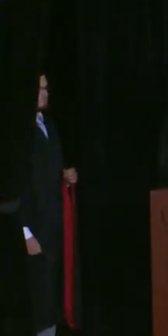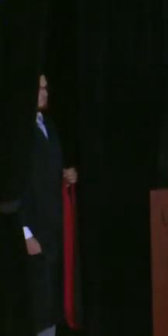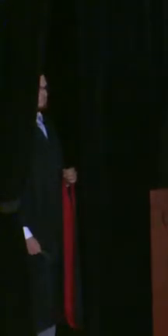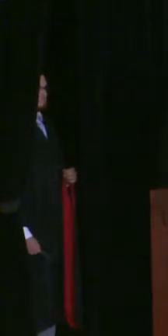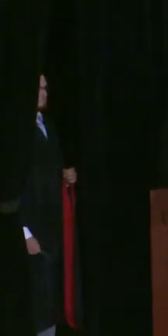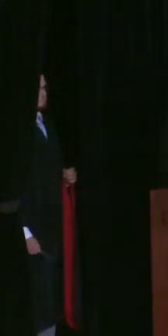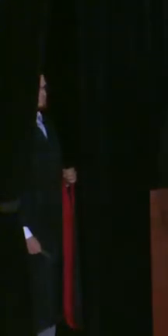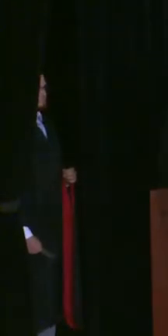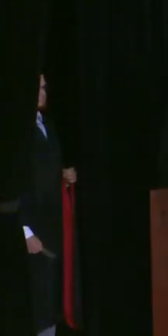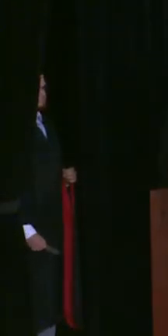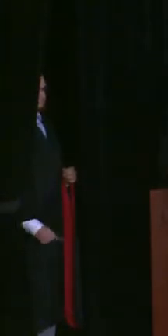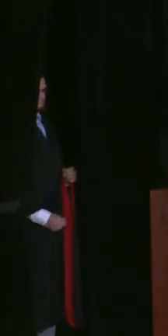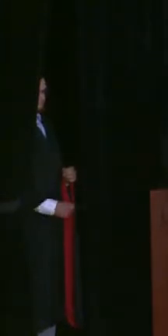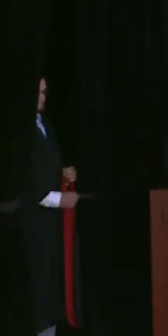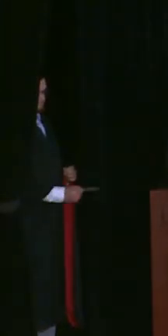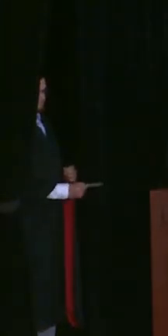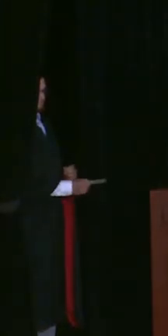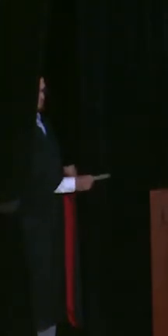Brandon William Lacey.